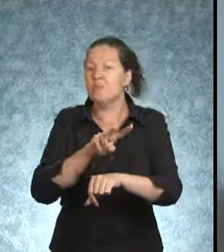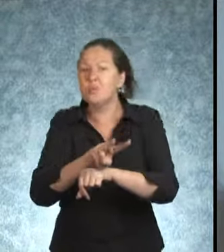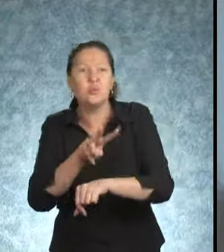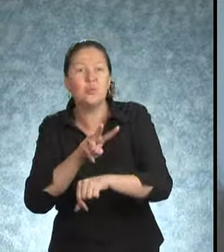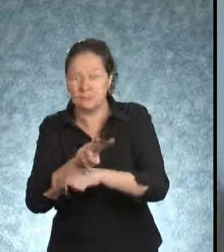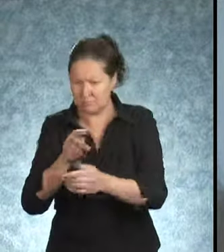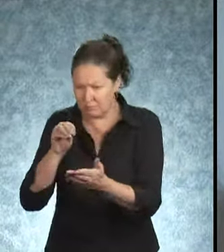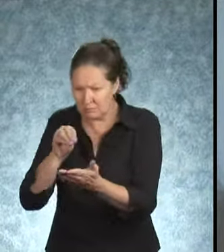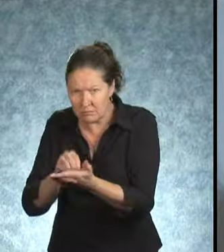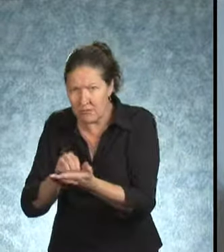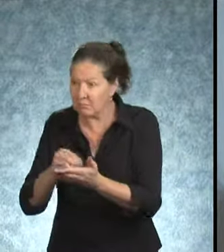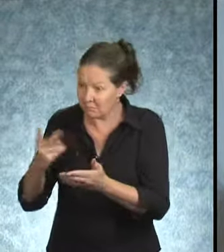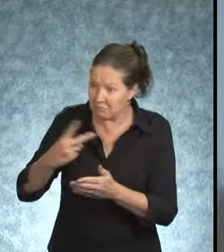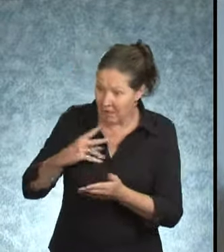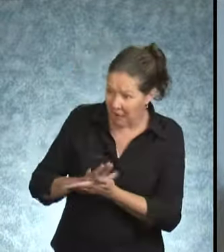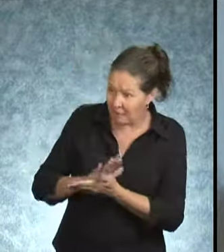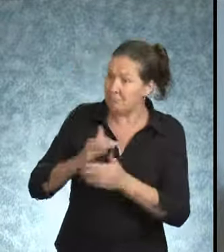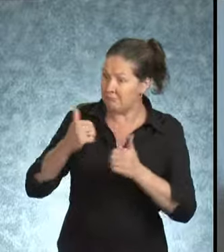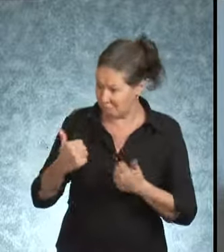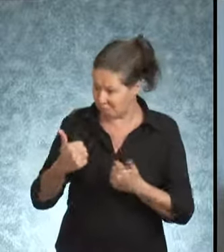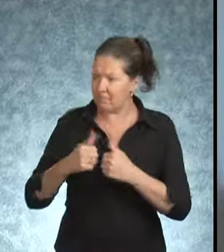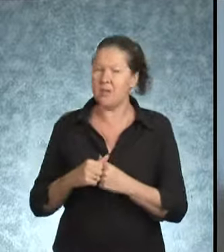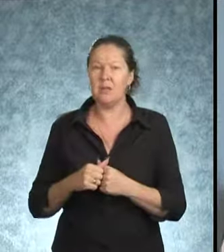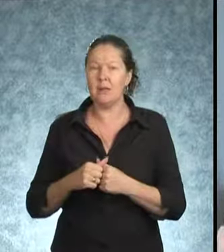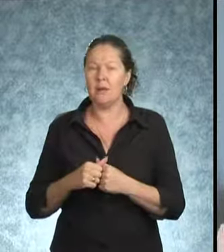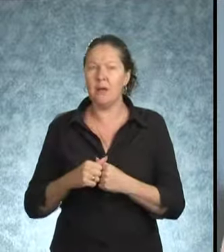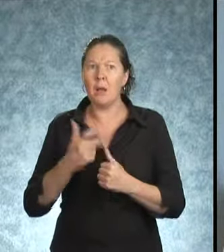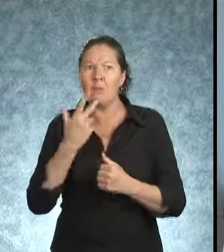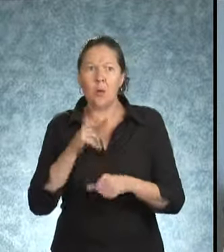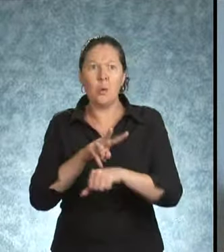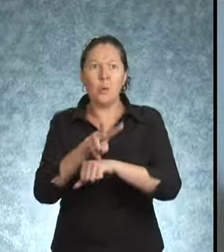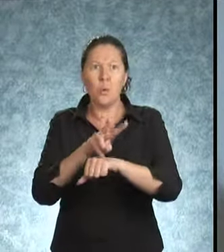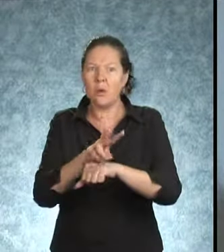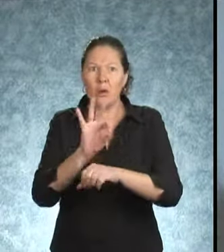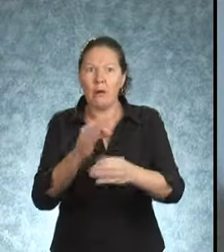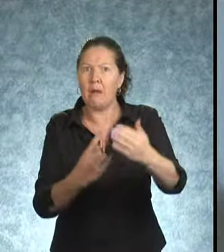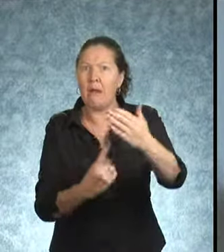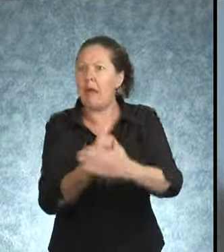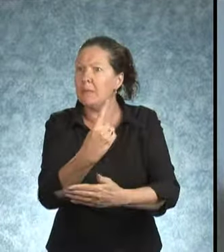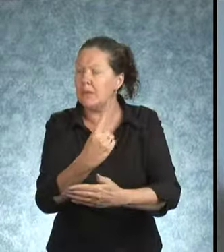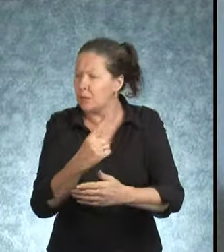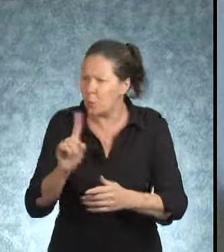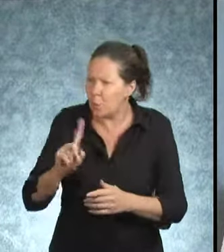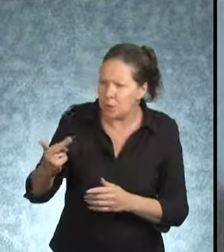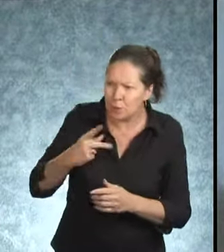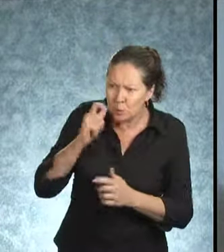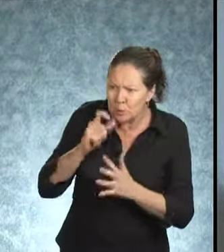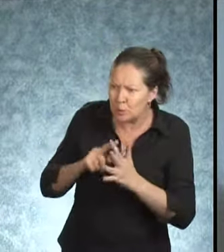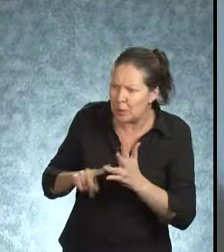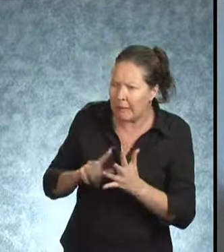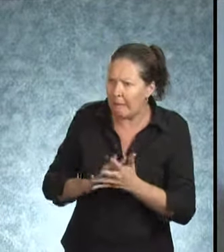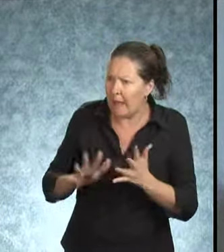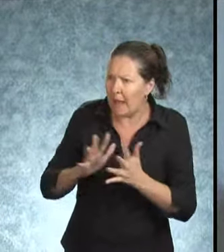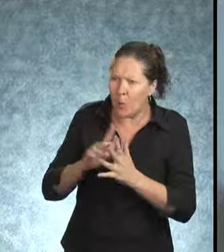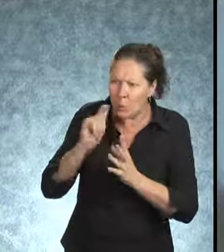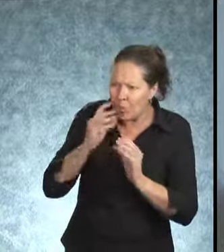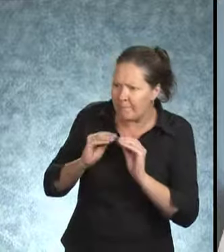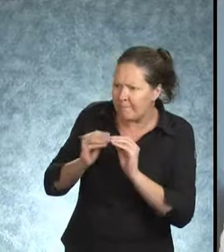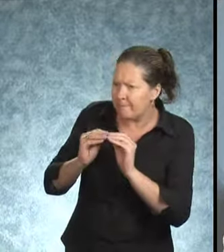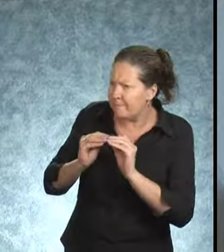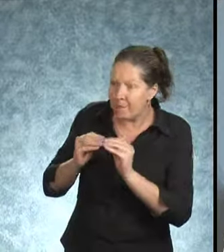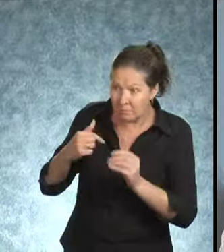and if we're both happy with that great and if it doesn't happen within that time period what are we going to do? How are we going to deal with that?